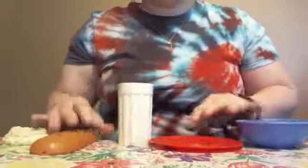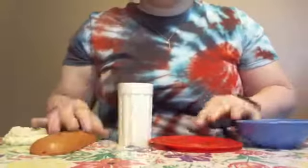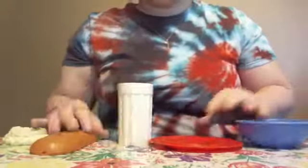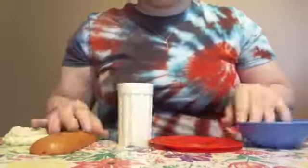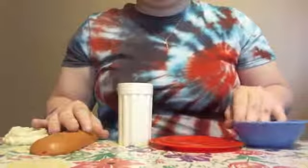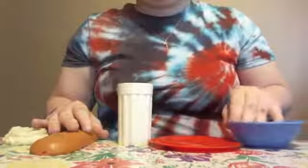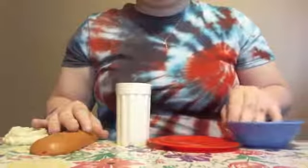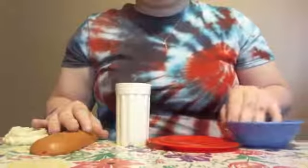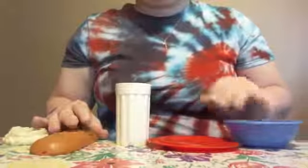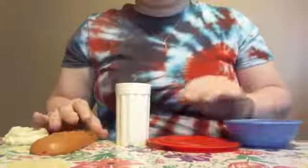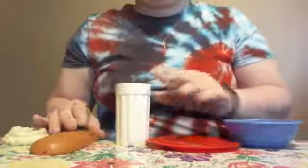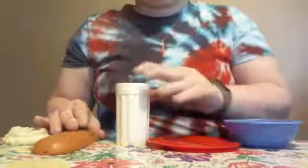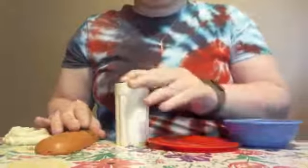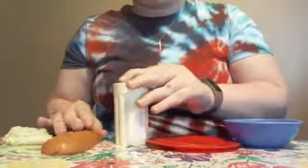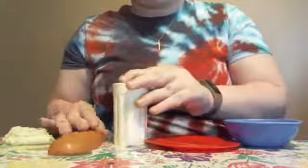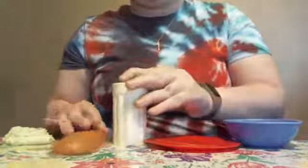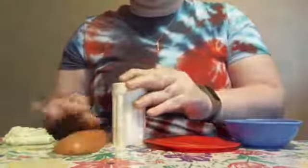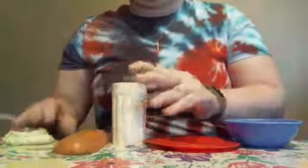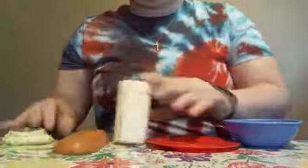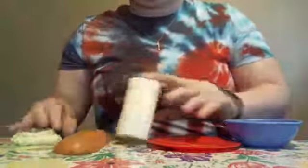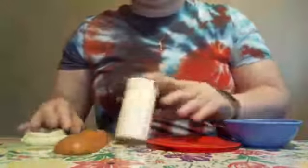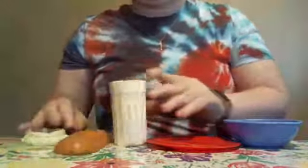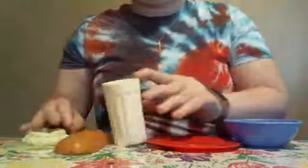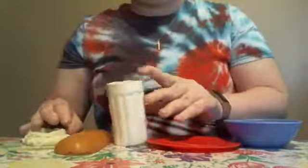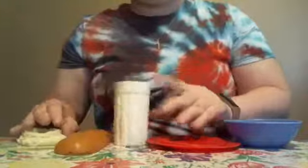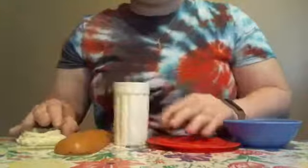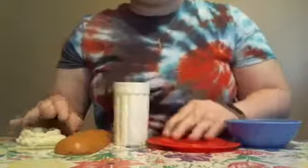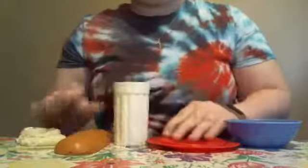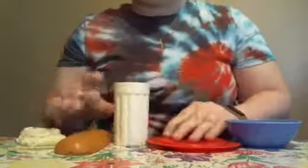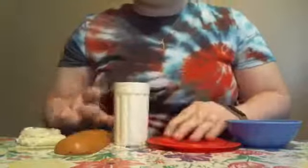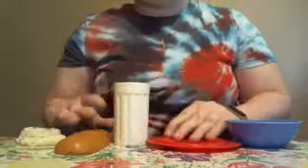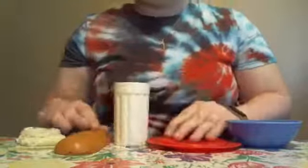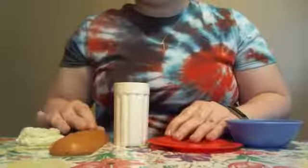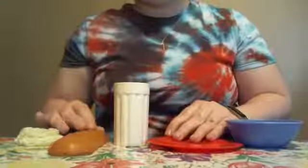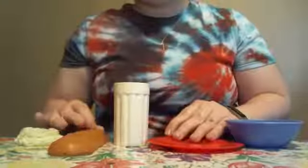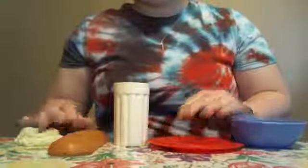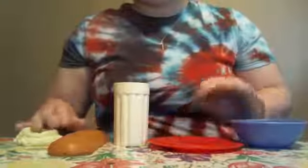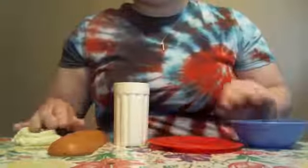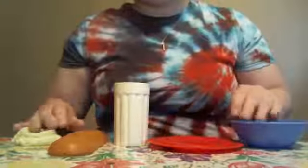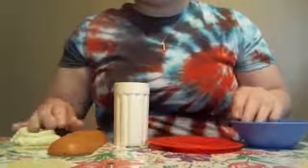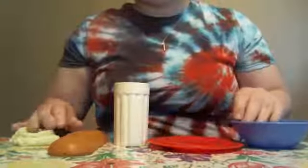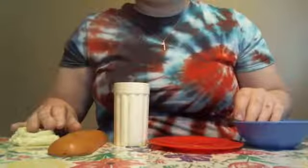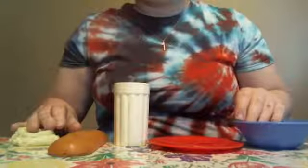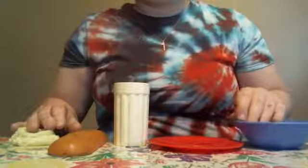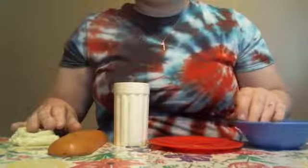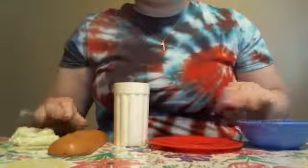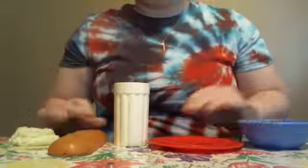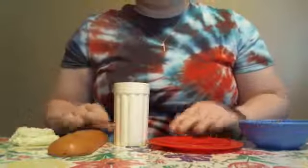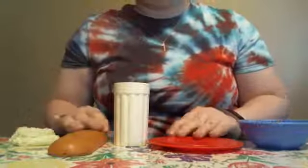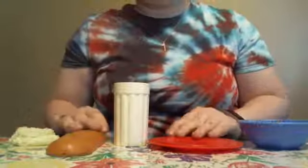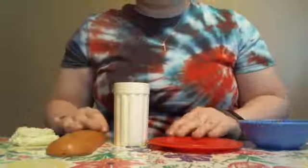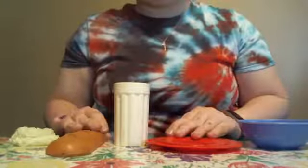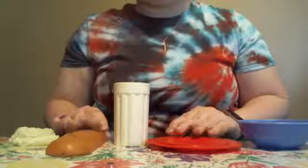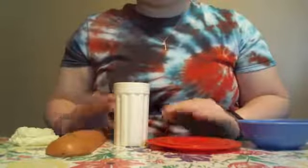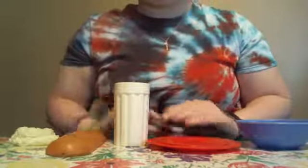So we have a bowl, plate, cup, bread, and noodles. Okay,